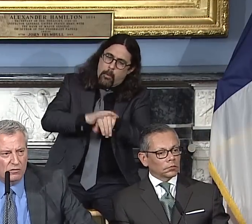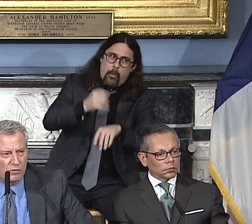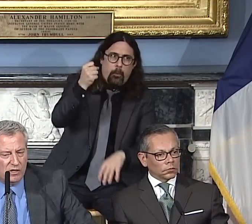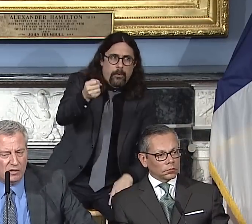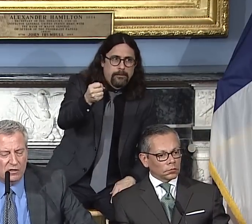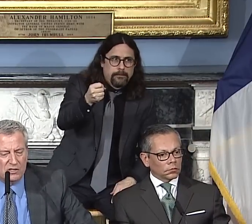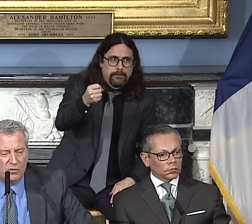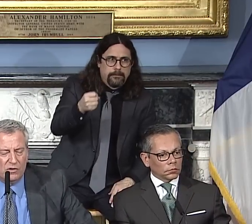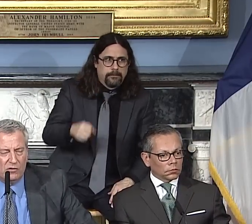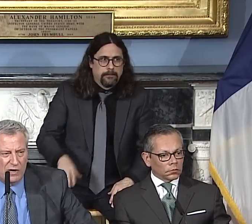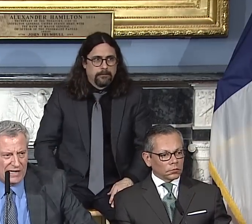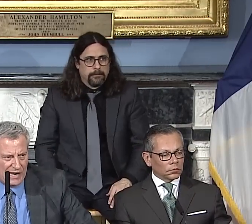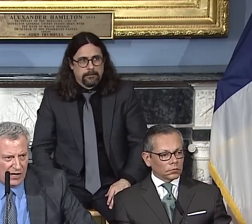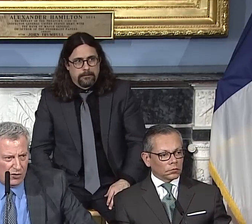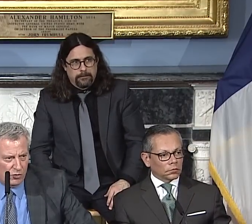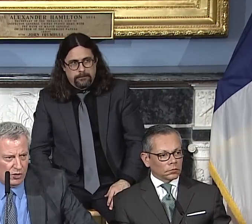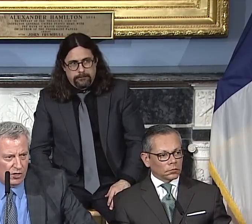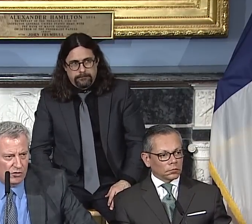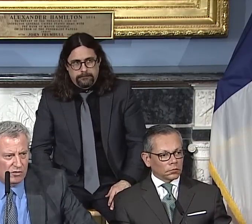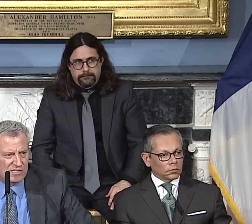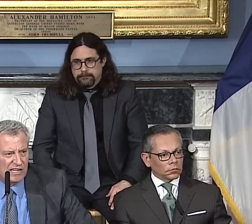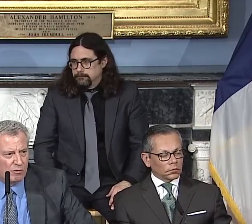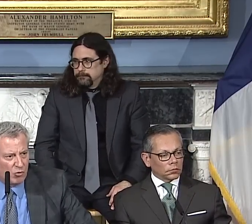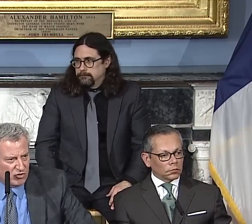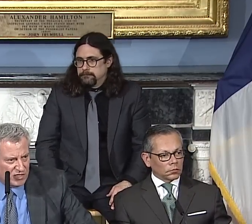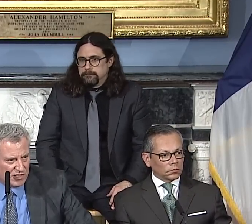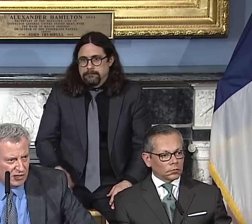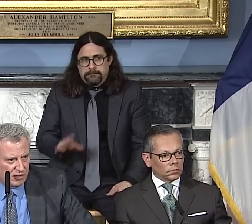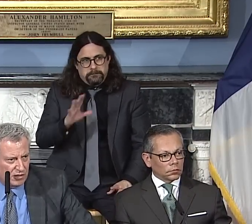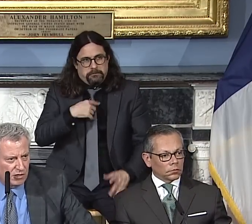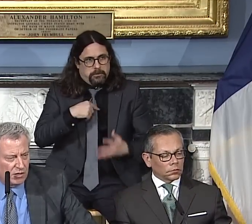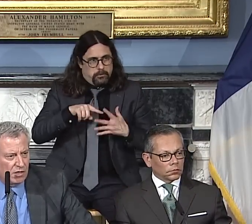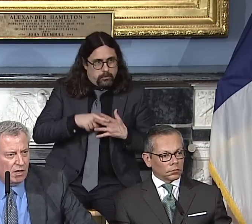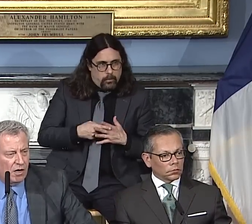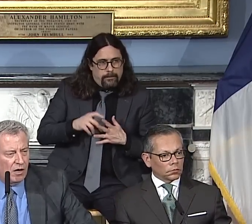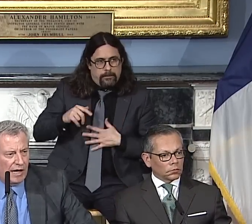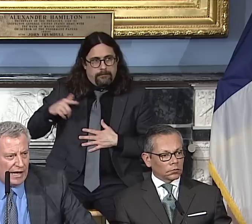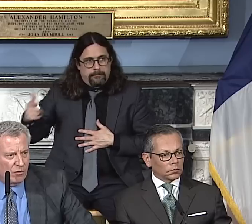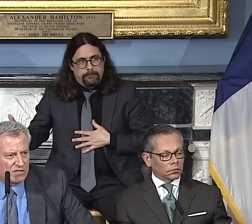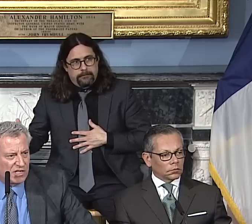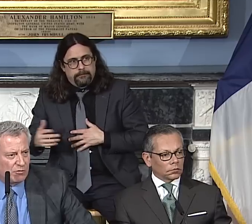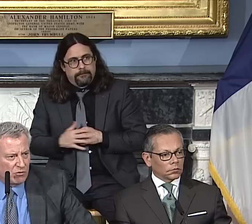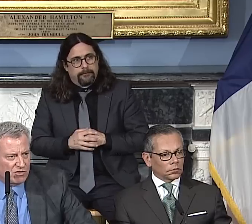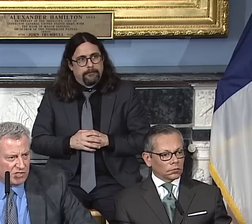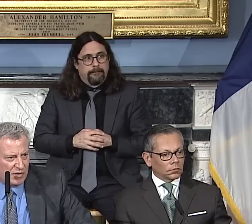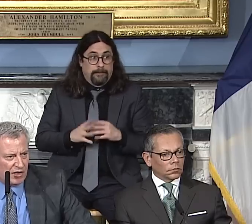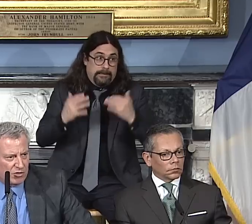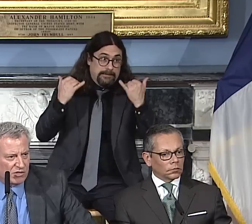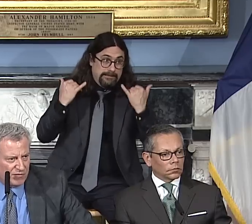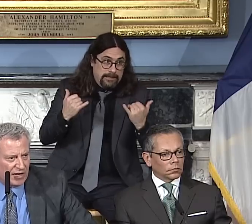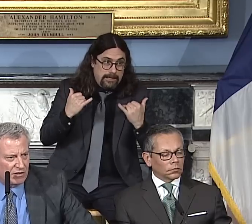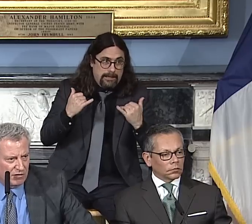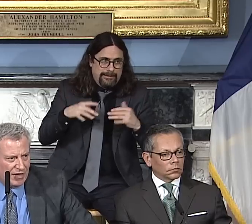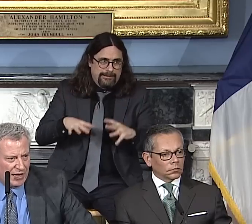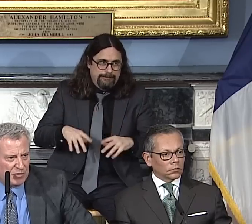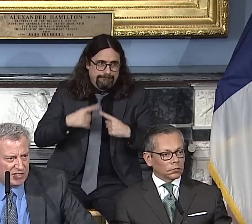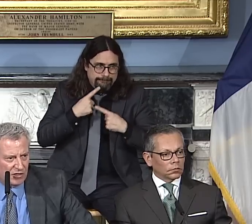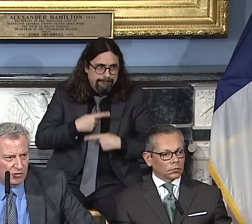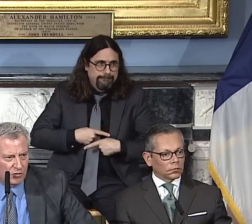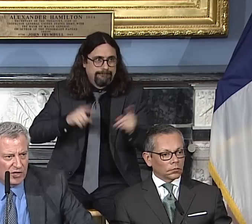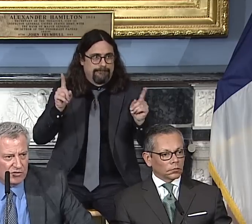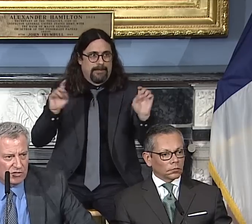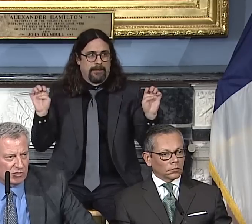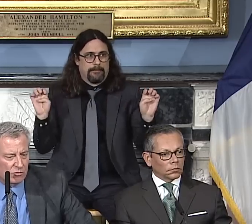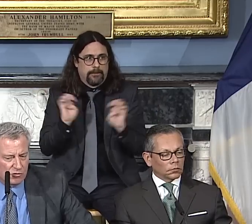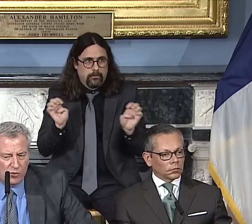we are exploring right now under a state of emergency how the state of emergency powers affect that